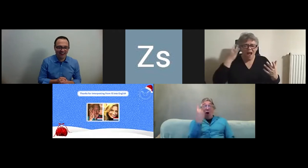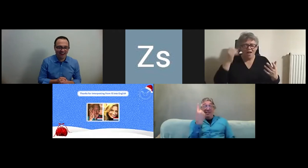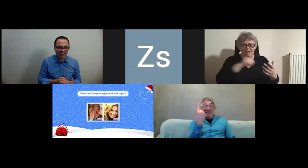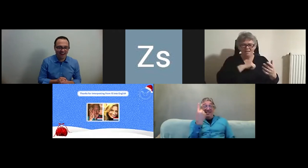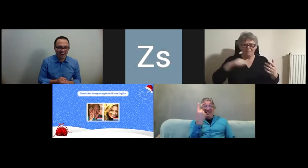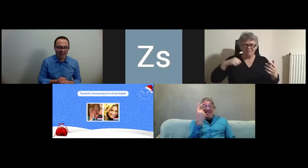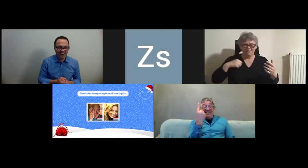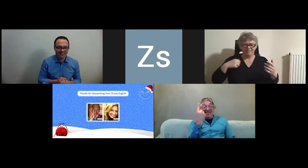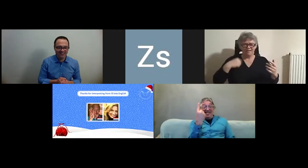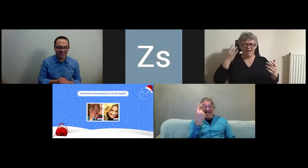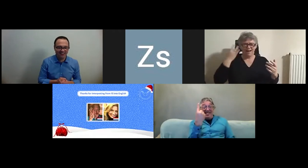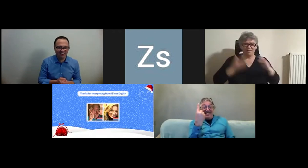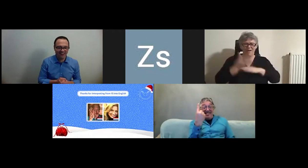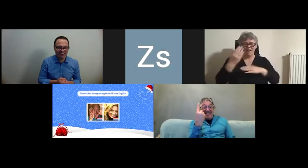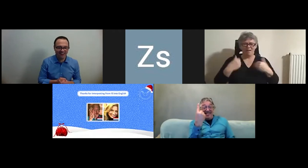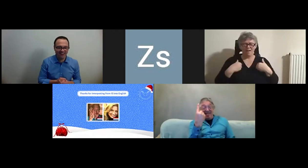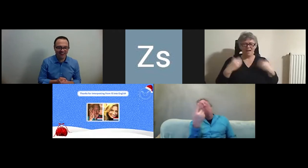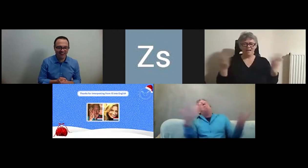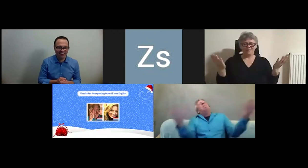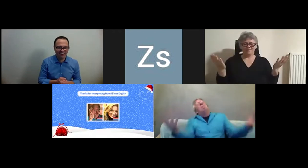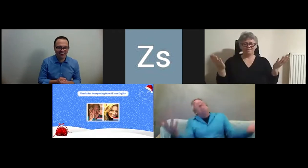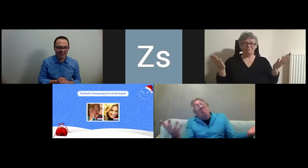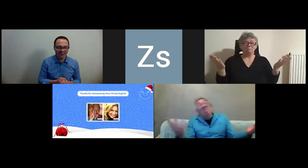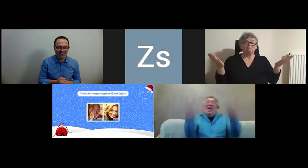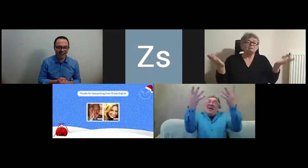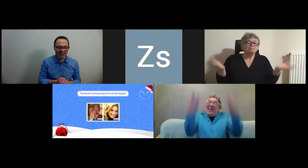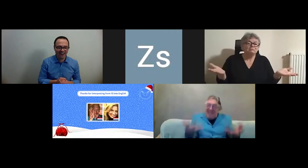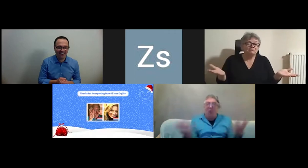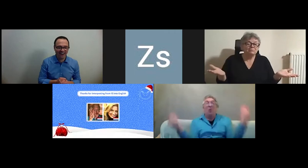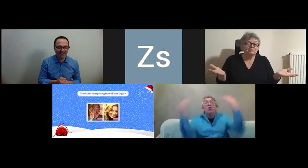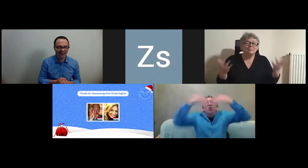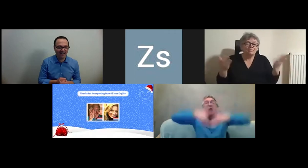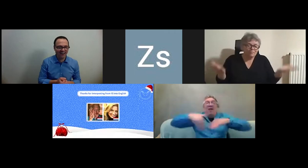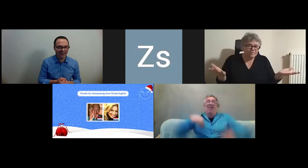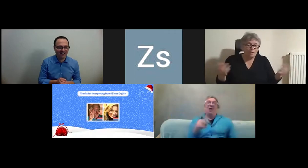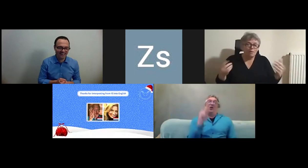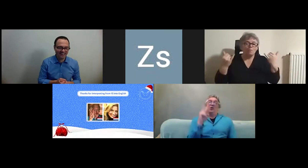I was just the only one the hearing interpreter.